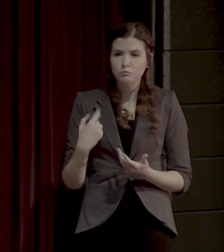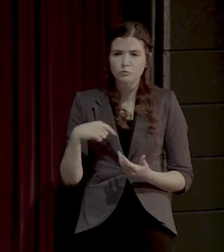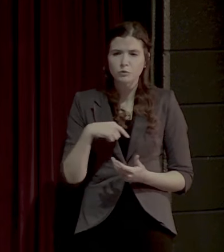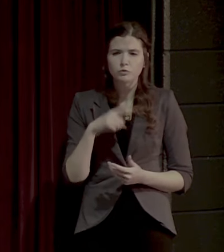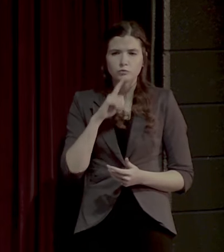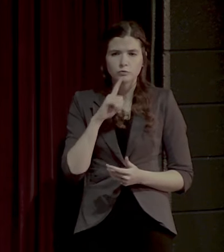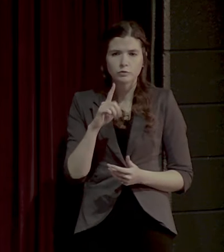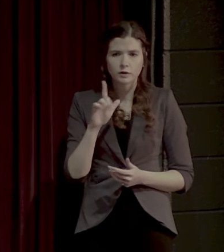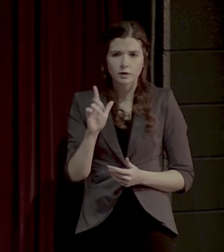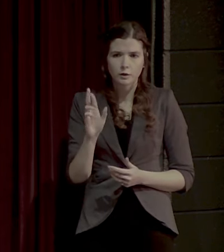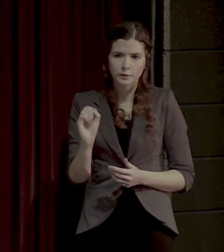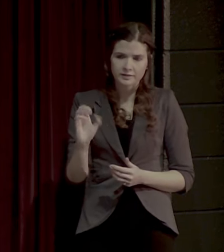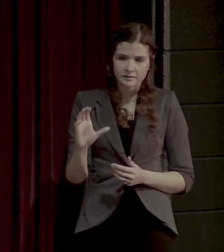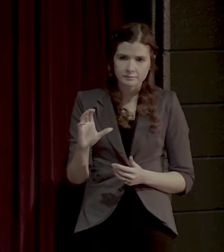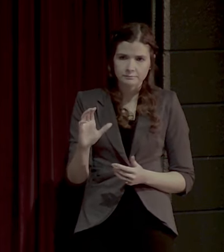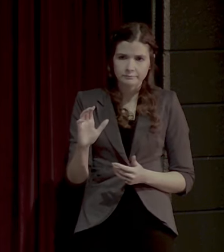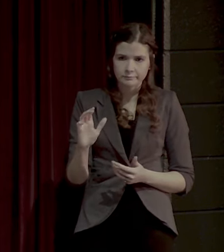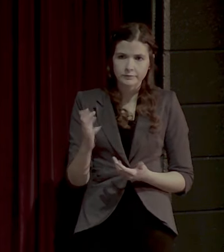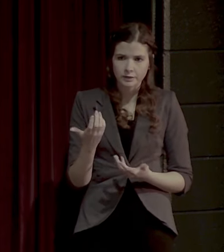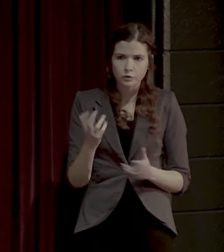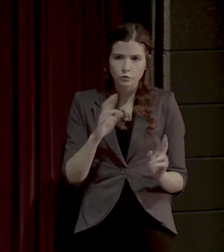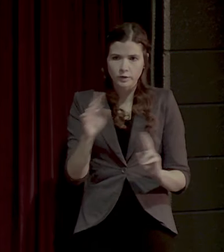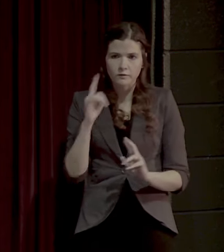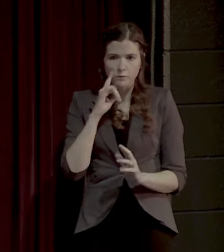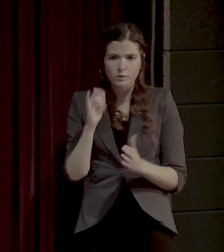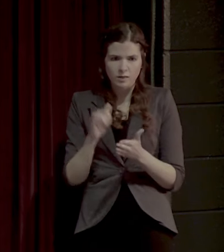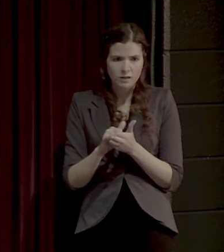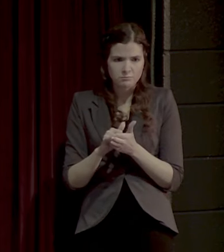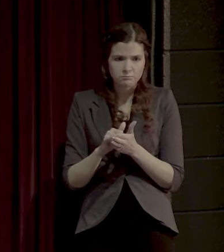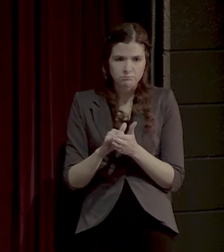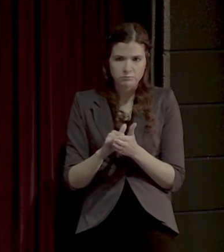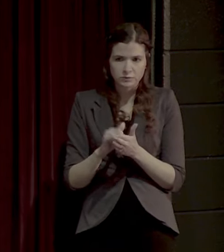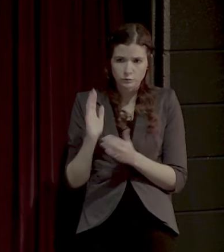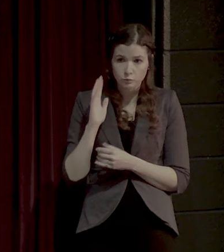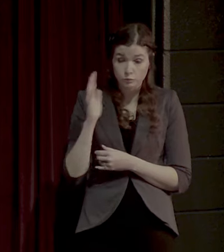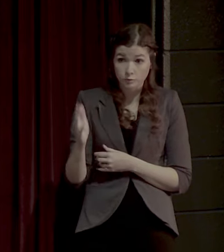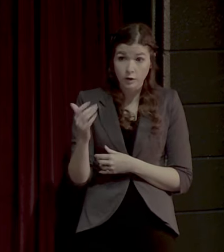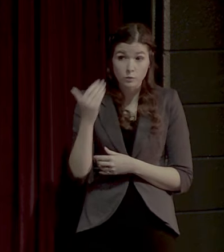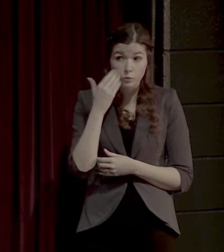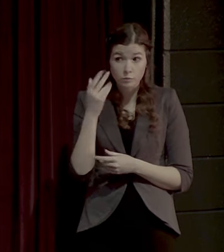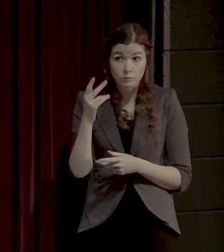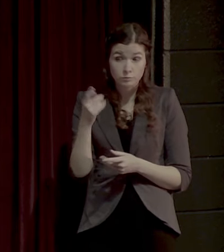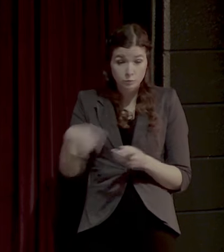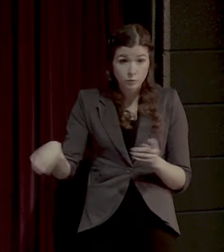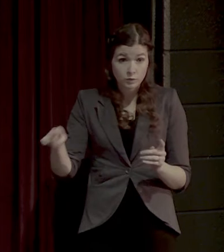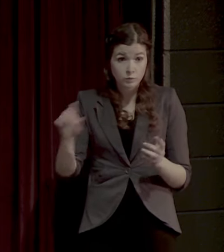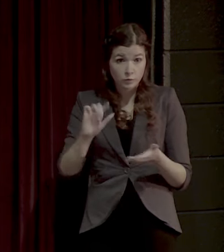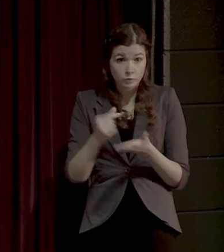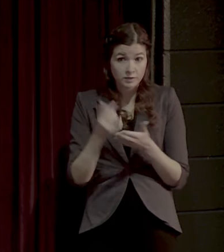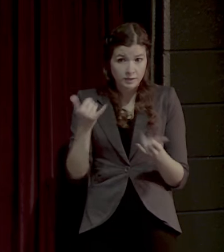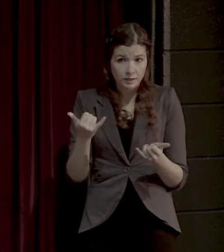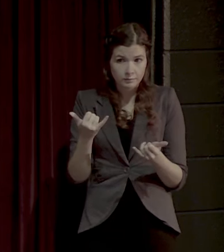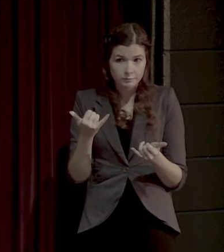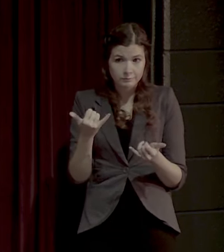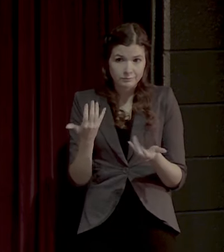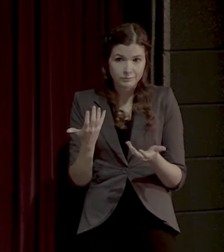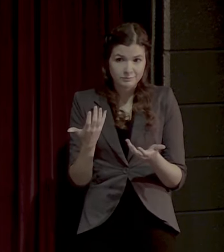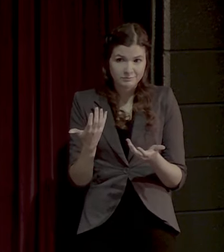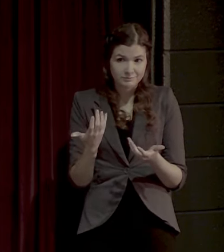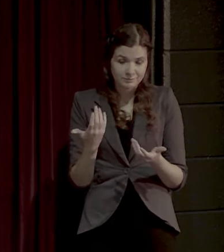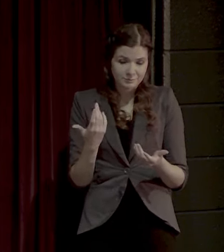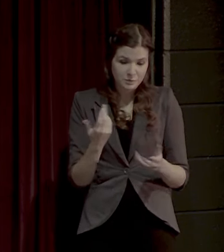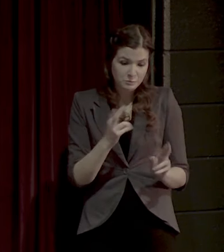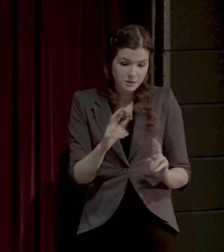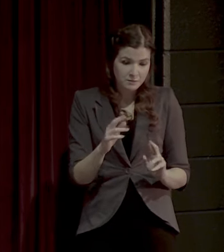presented those paths to all of you. And I know those graduating today will take what they've learned here and help find